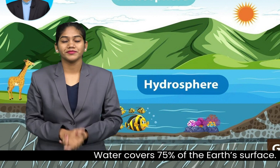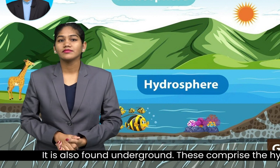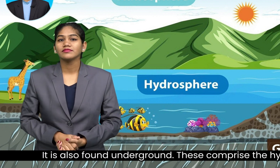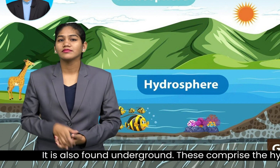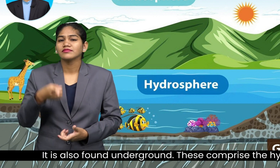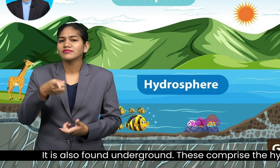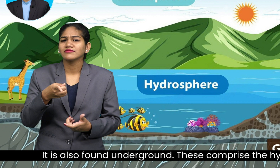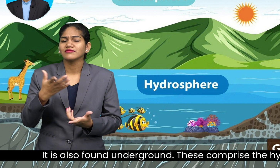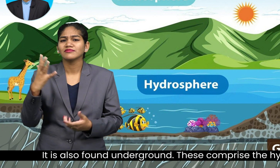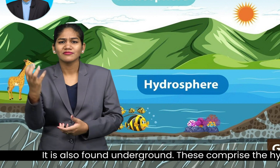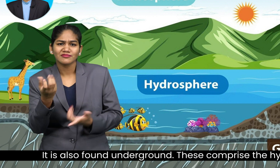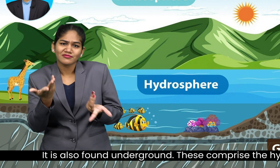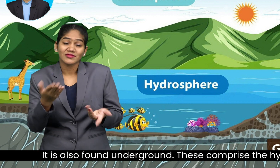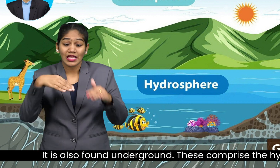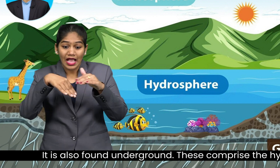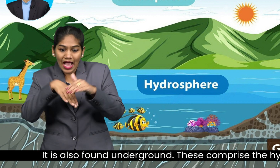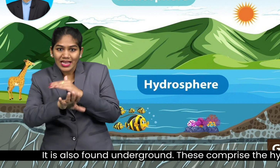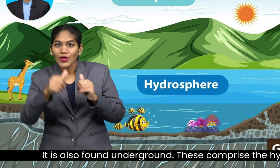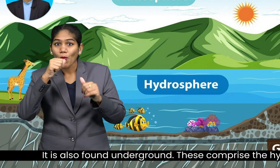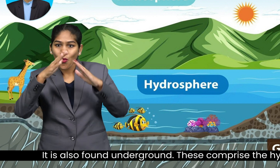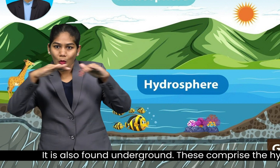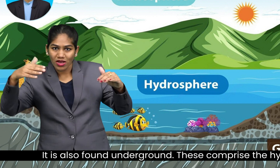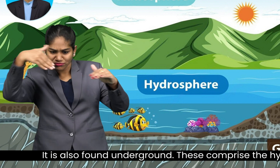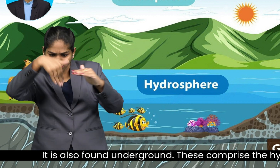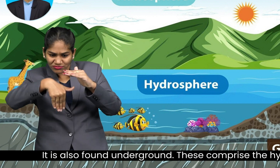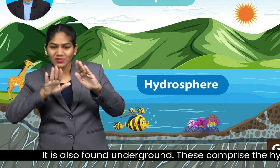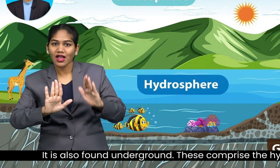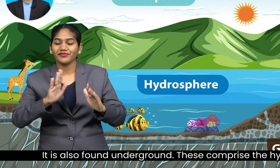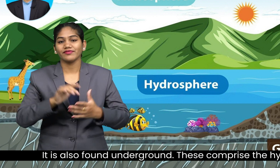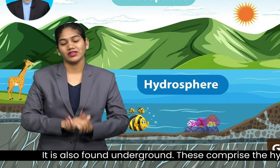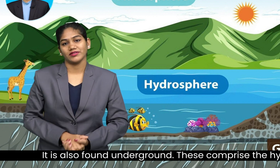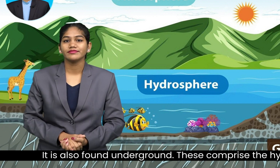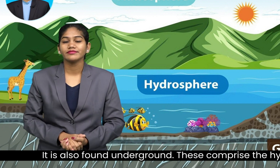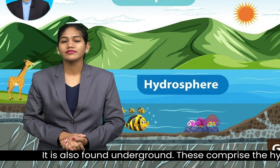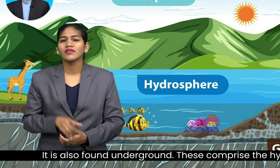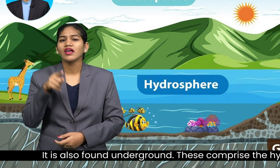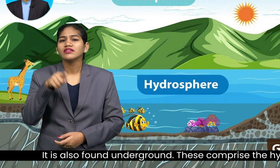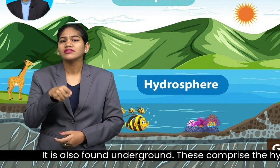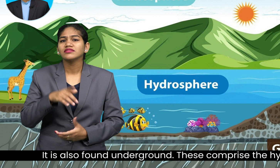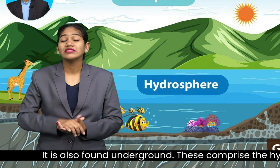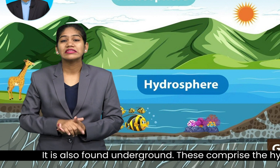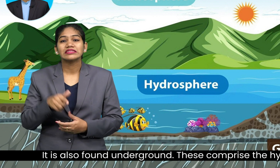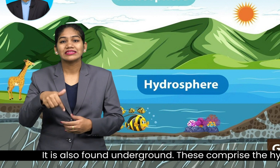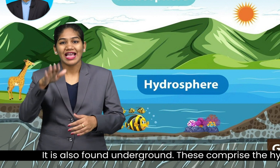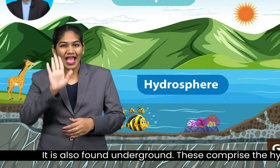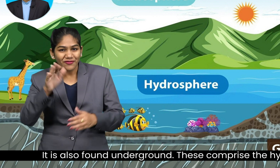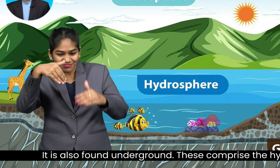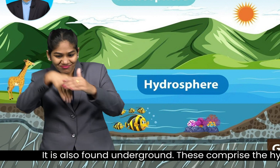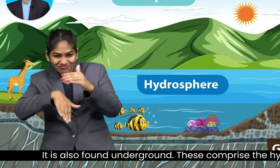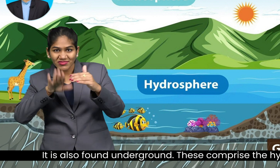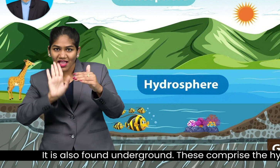It is also found underground. These comprise